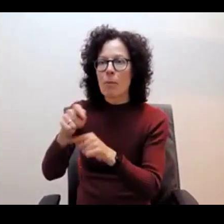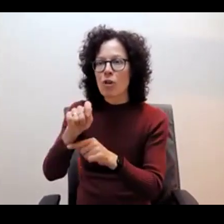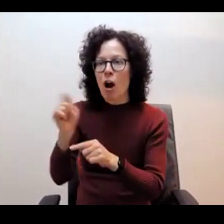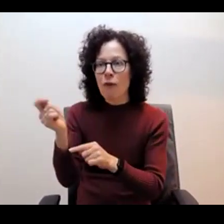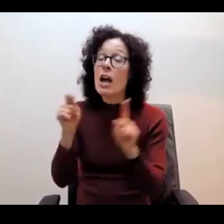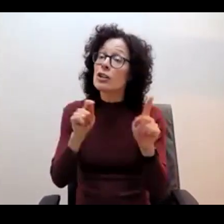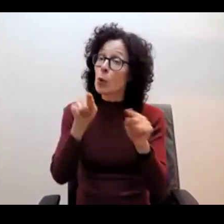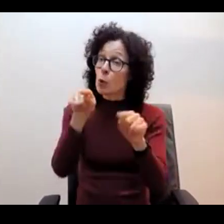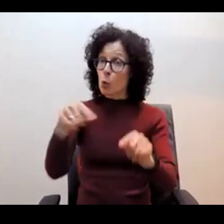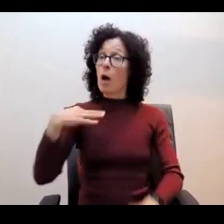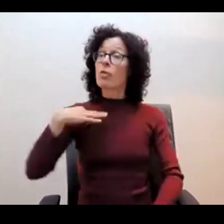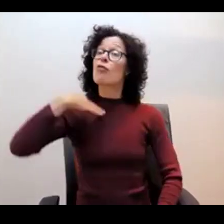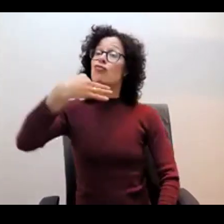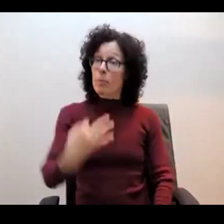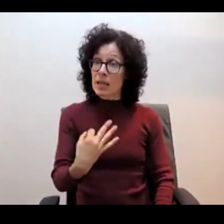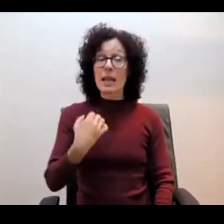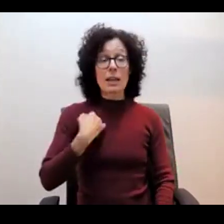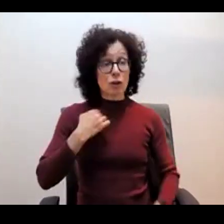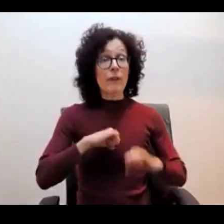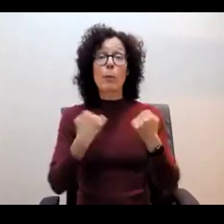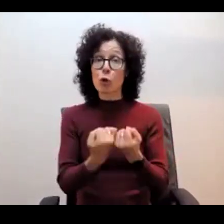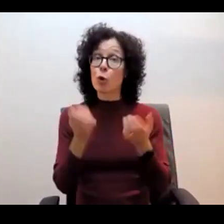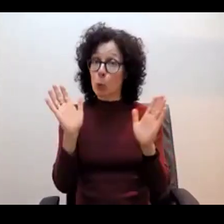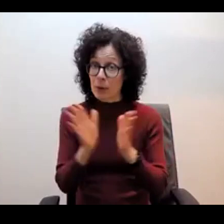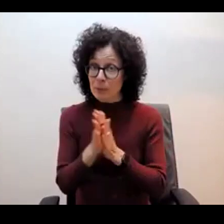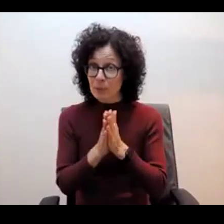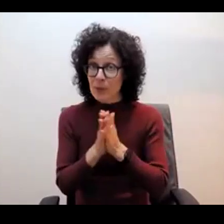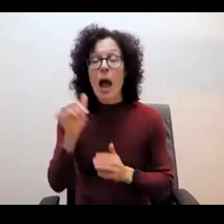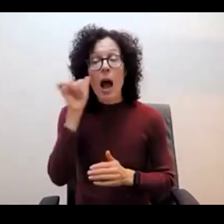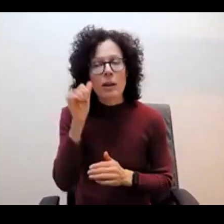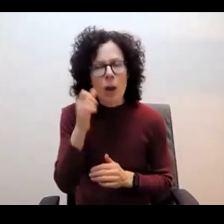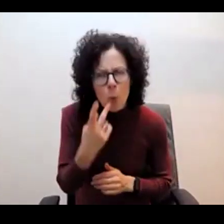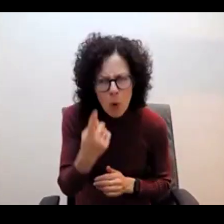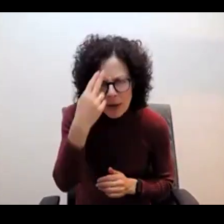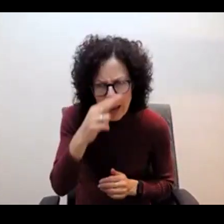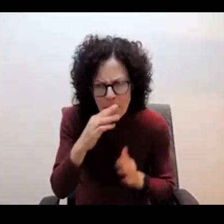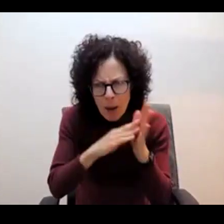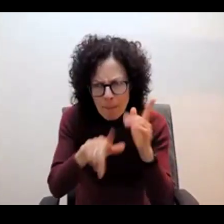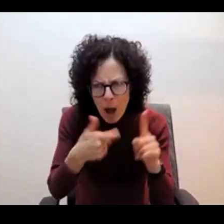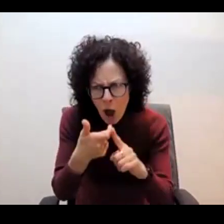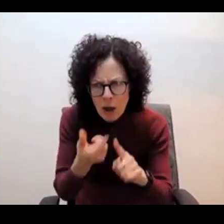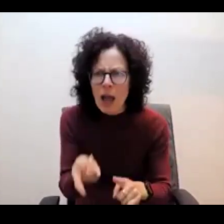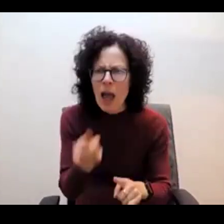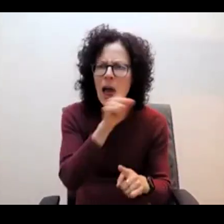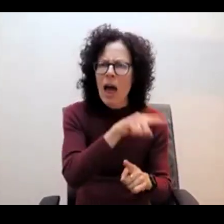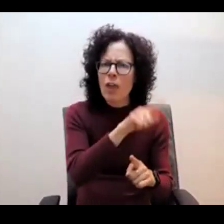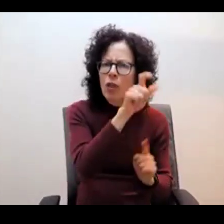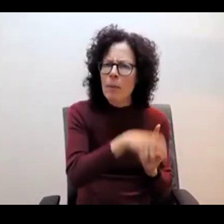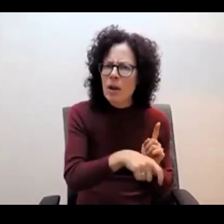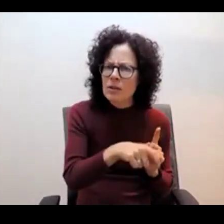the representation of our group. And I know one of your names, I think it's Mark, and the other person I didn't